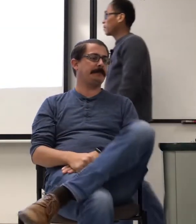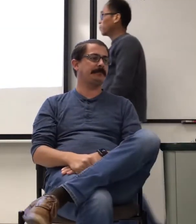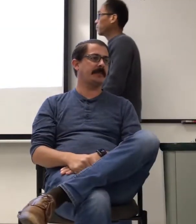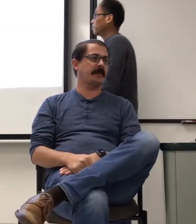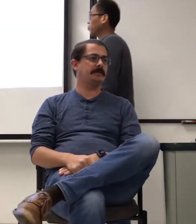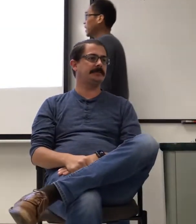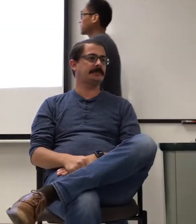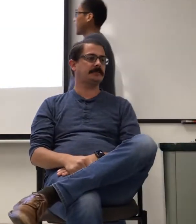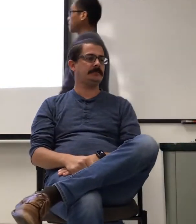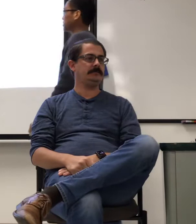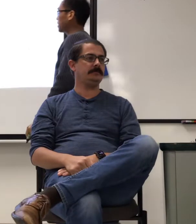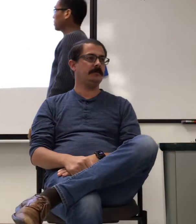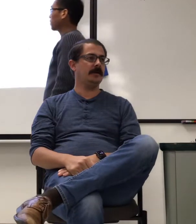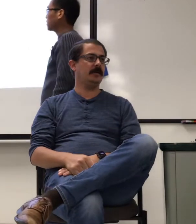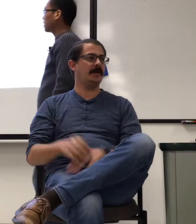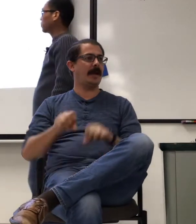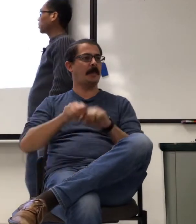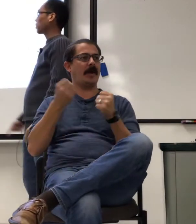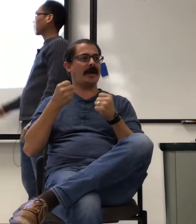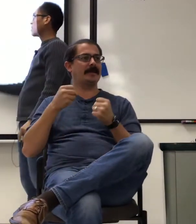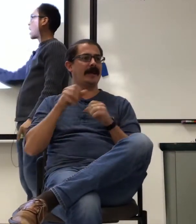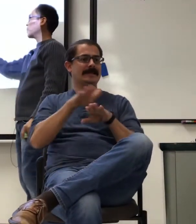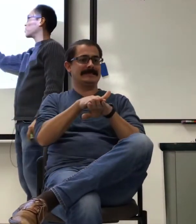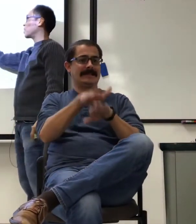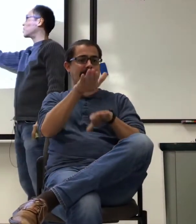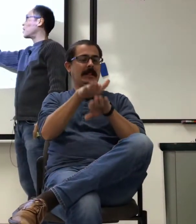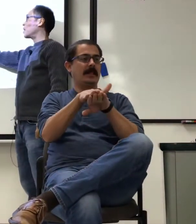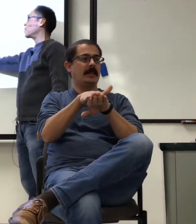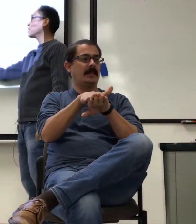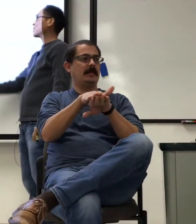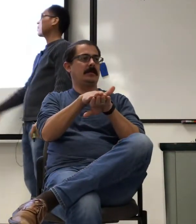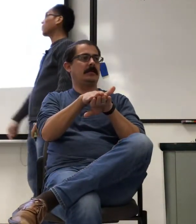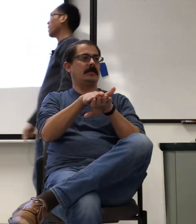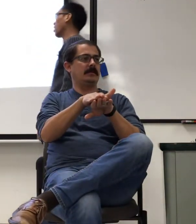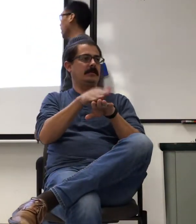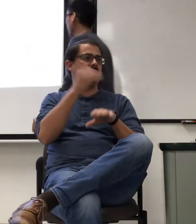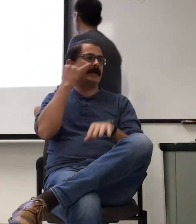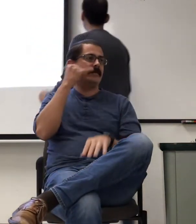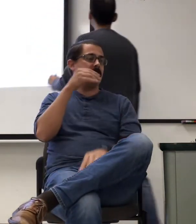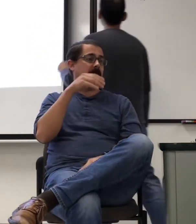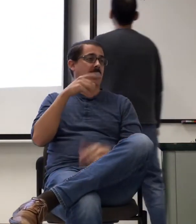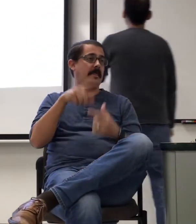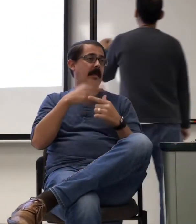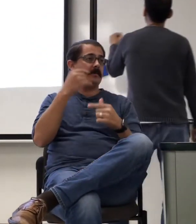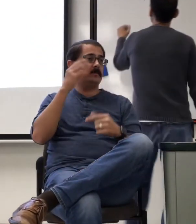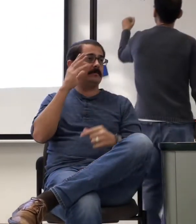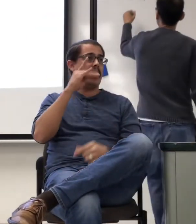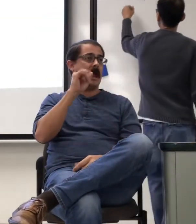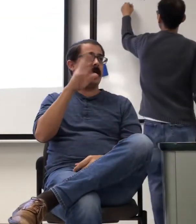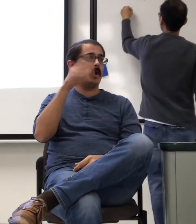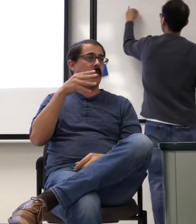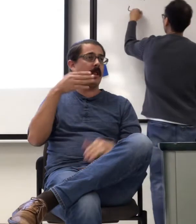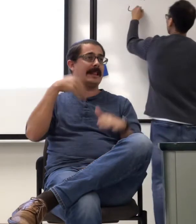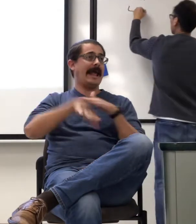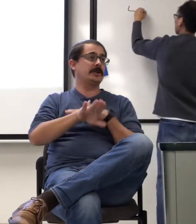that kind of breaks that seal, the pleura are damaged. And let's say in this example, air enters.